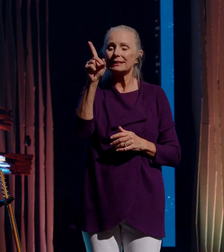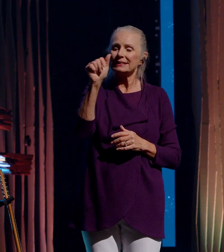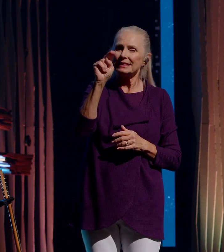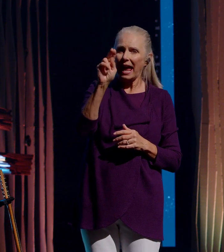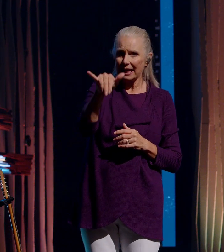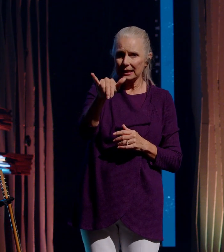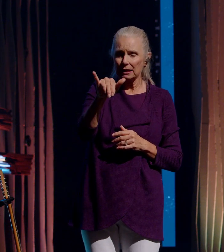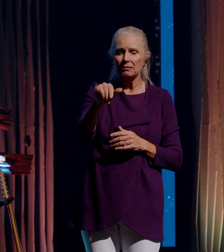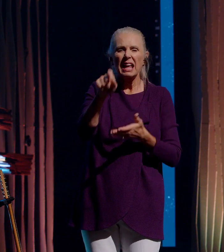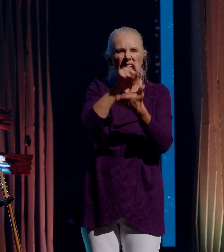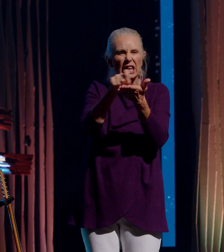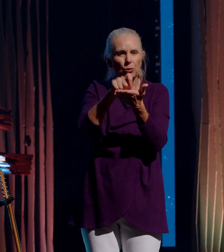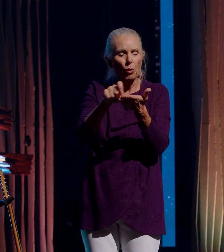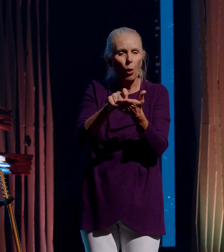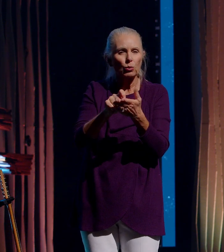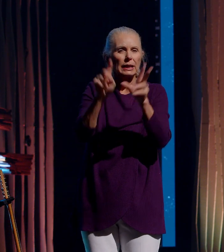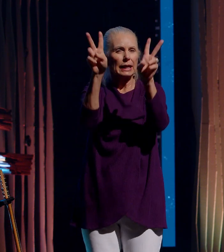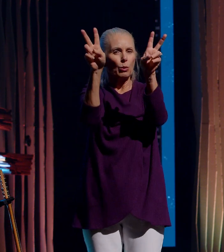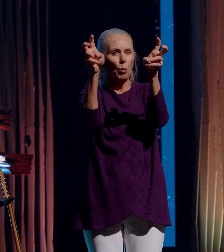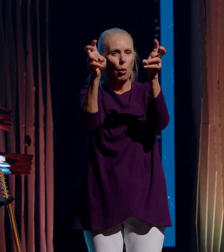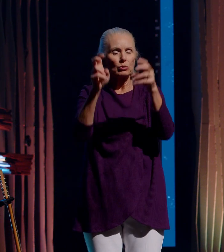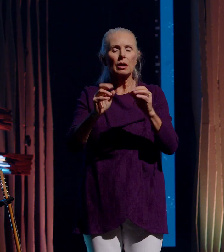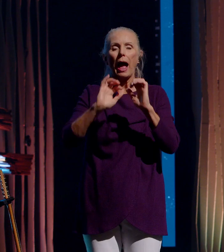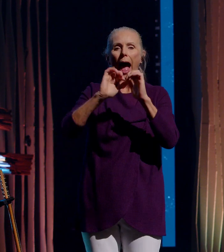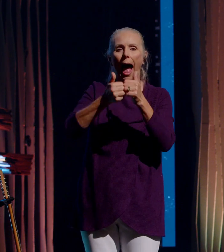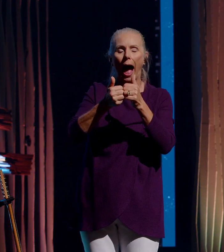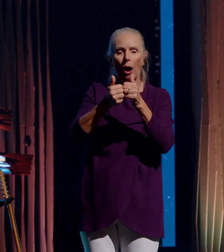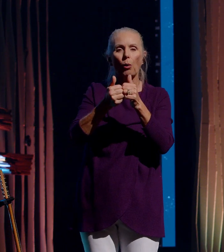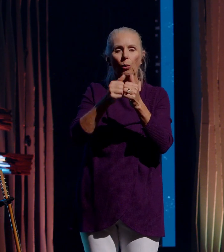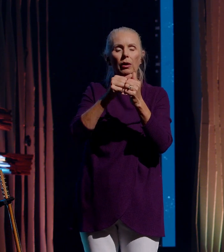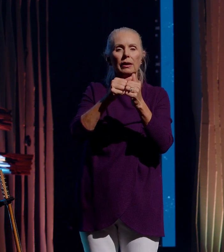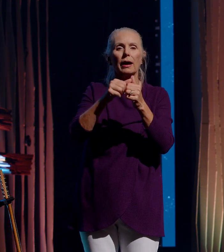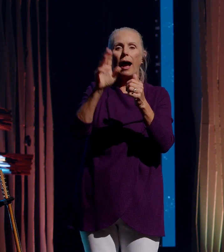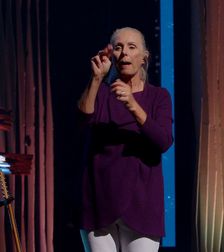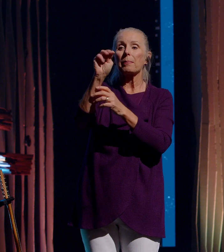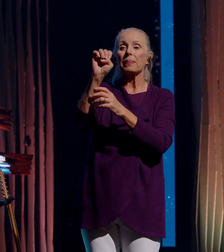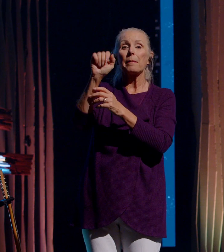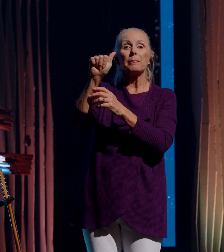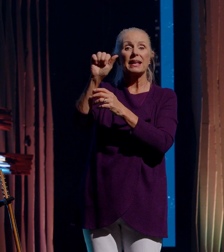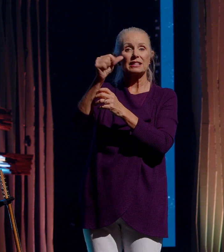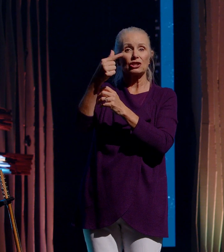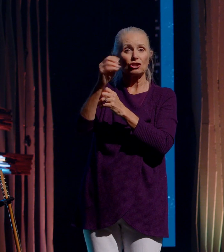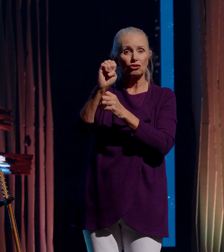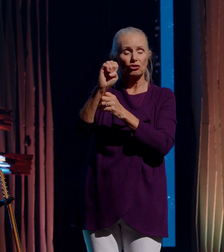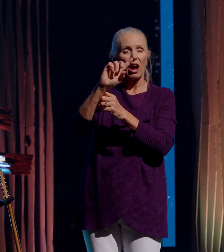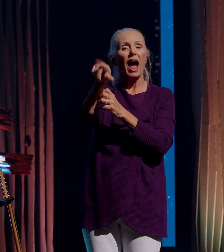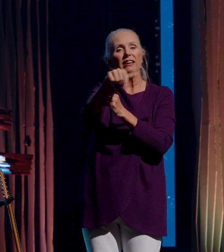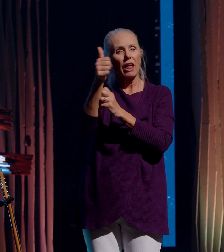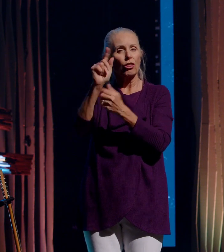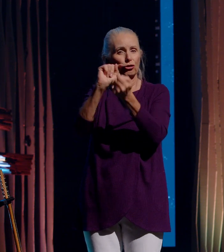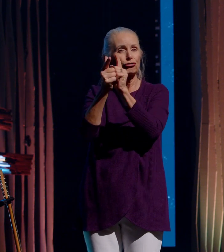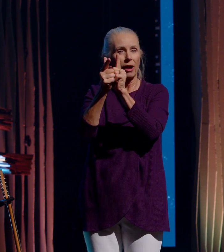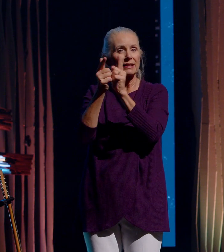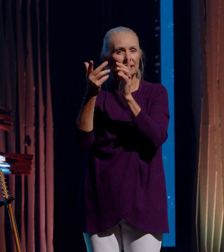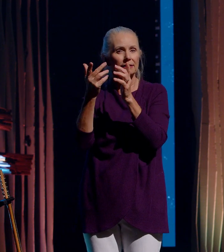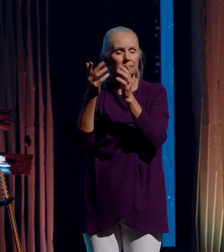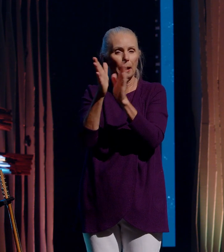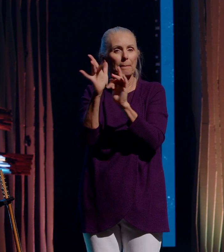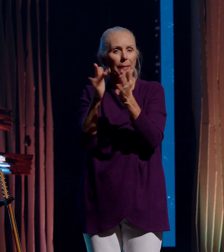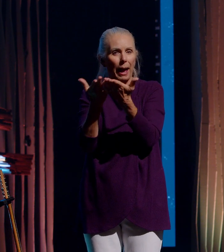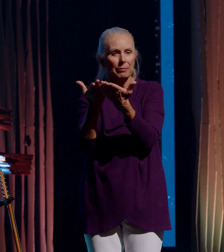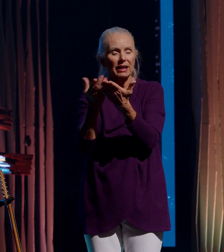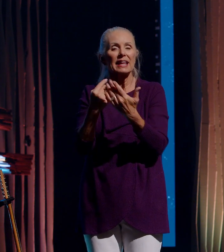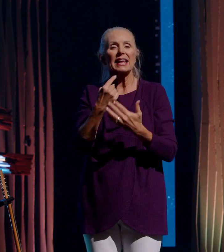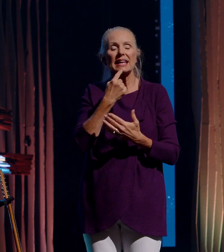he quotes how the Message, another translation of the Bible, paraphrases this section stating this on verses 2 through 4. The Message